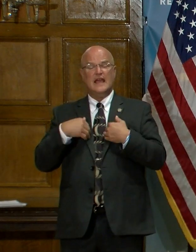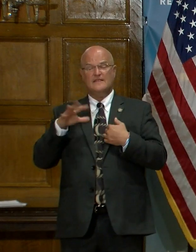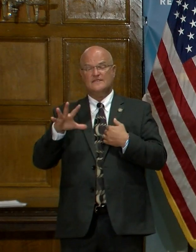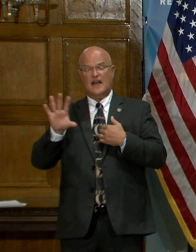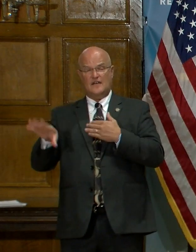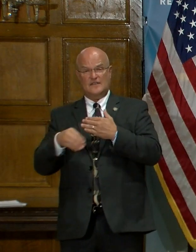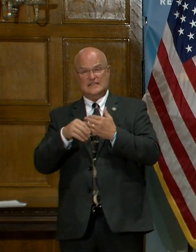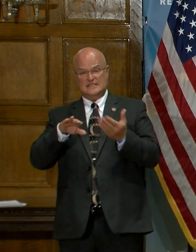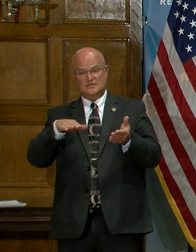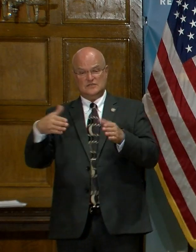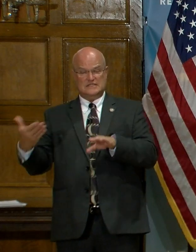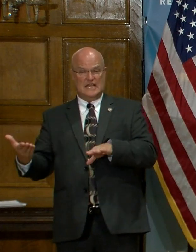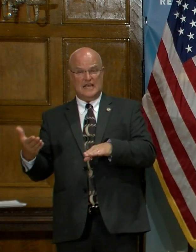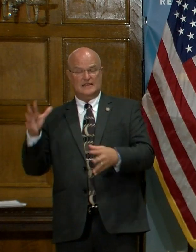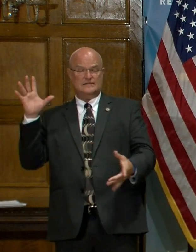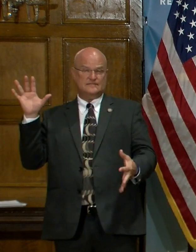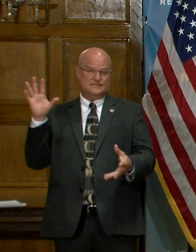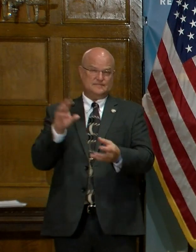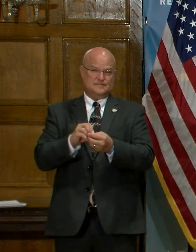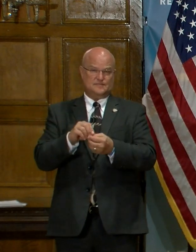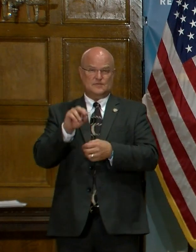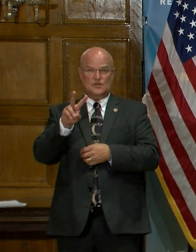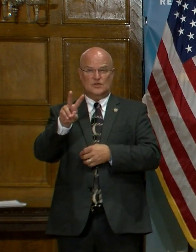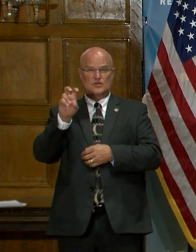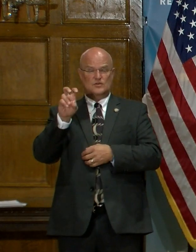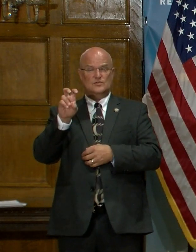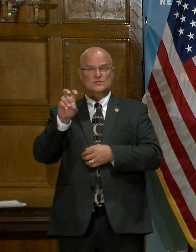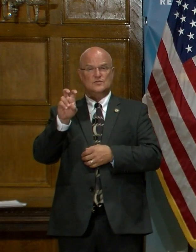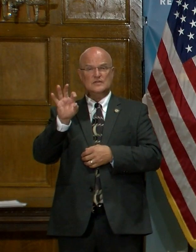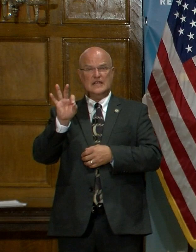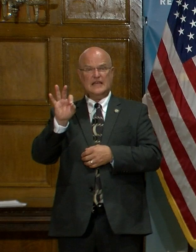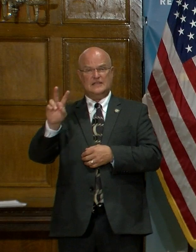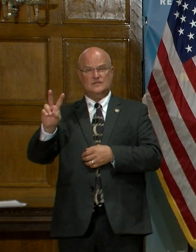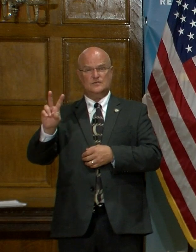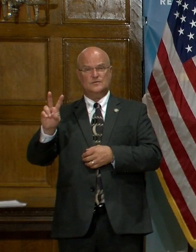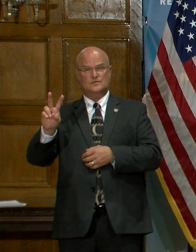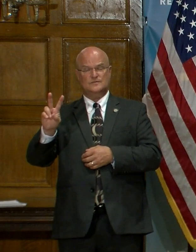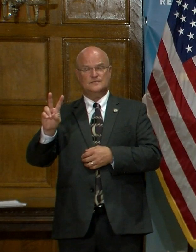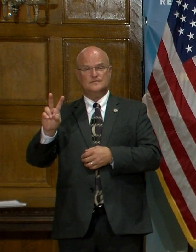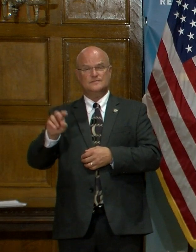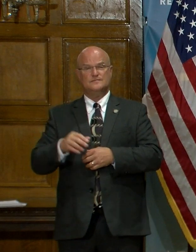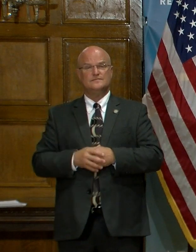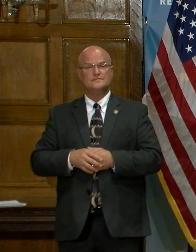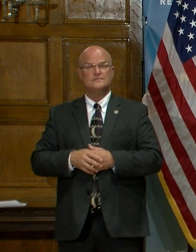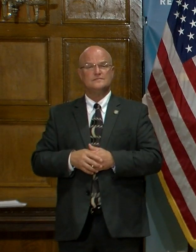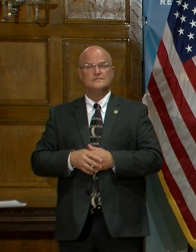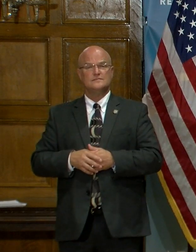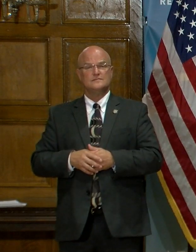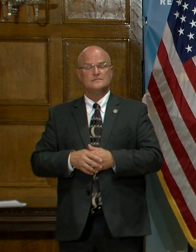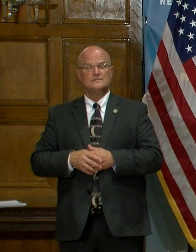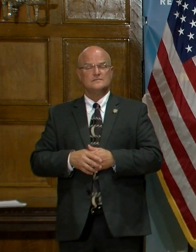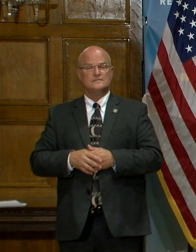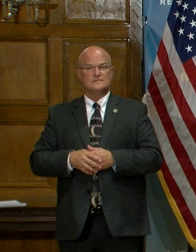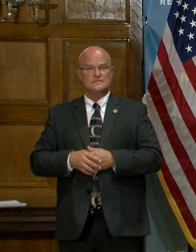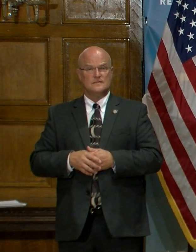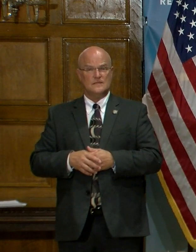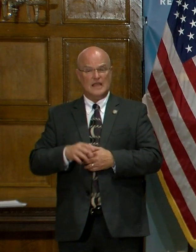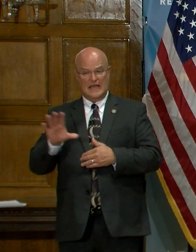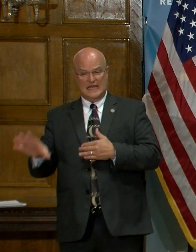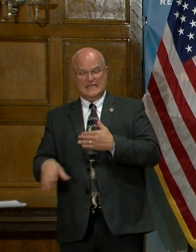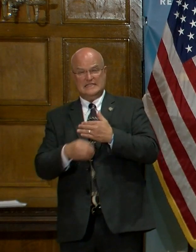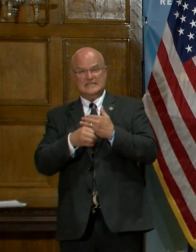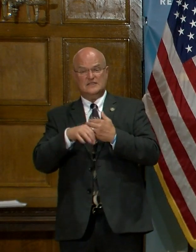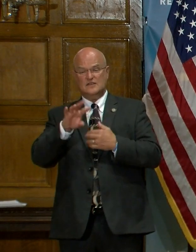5 additional deaths from yesterday, bringing our total to 292. We have had an